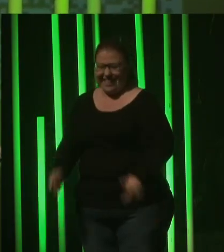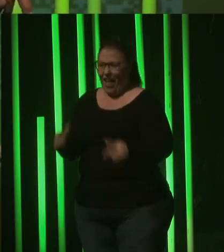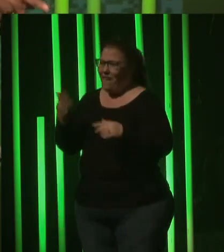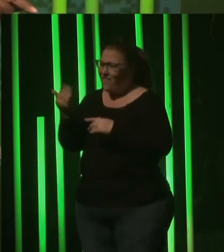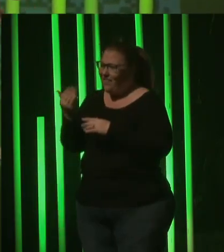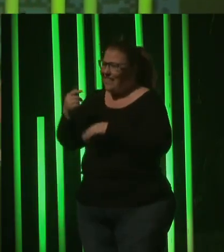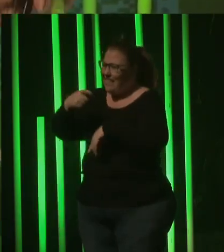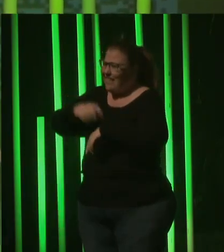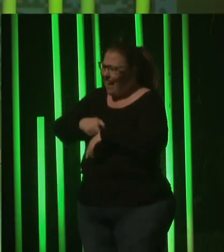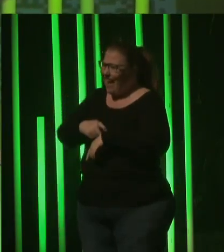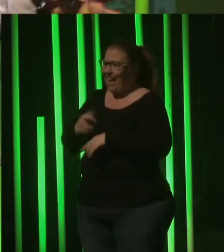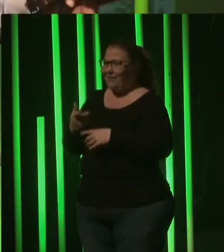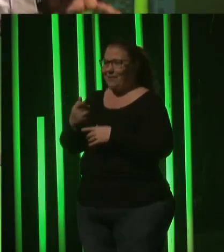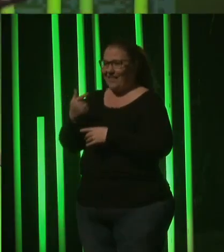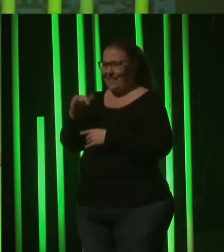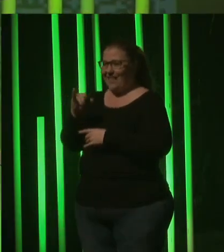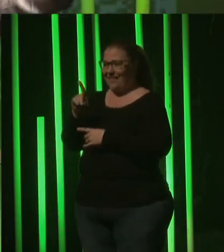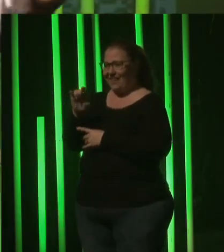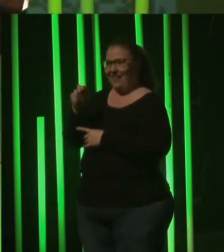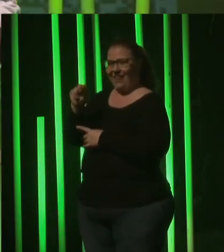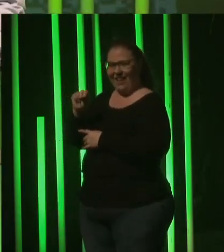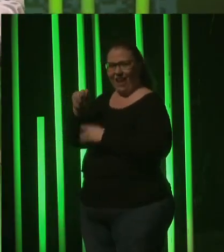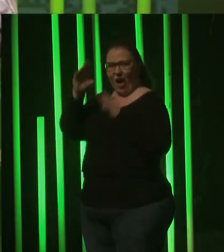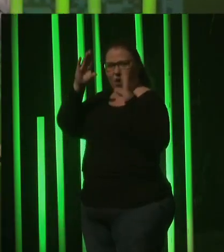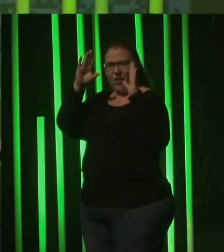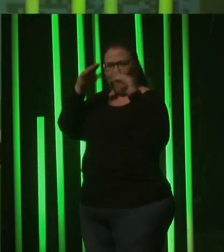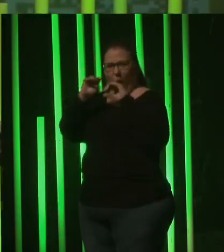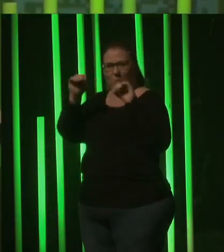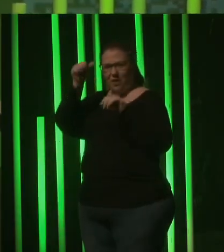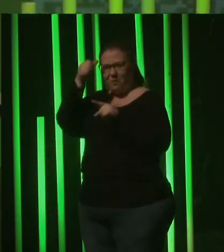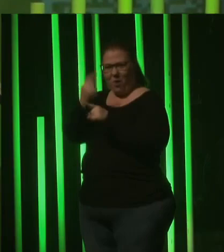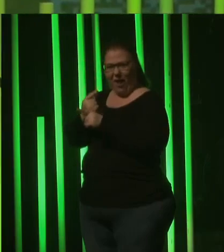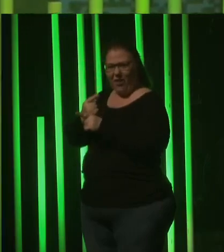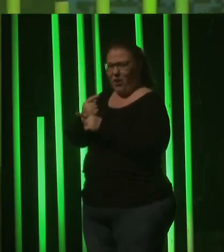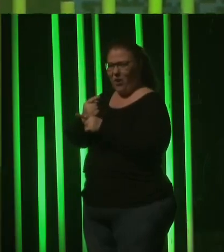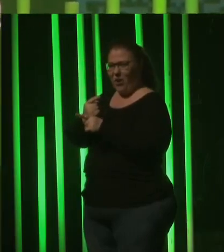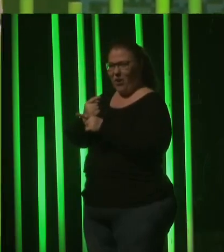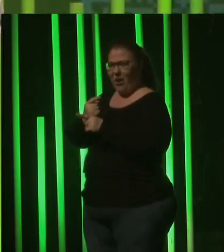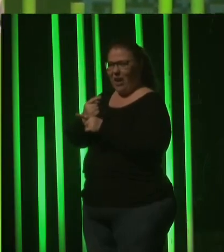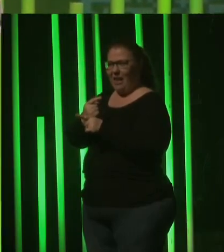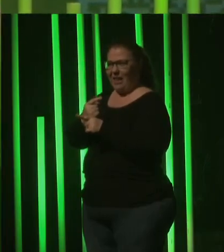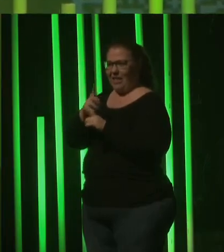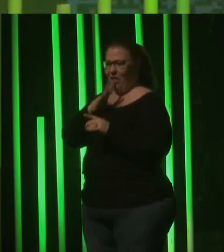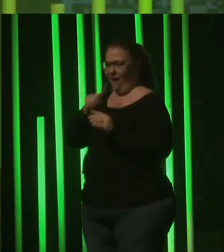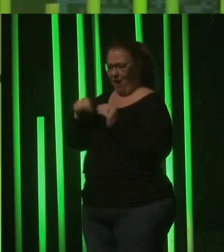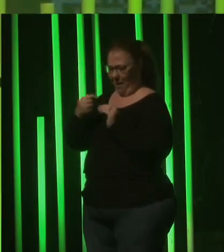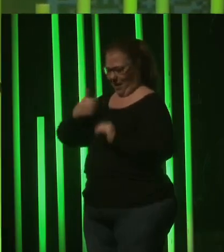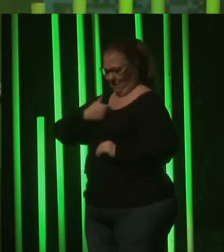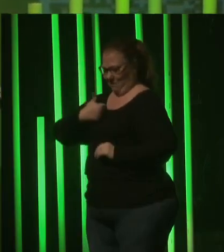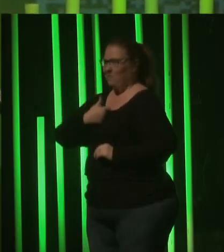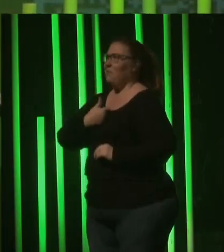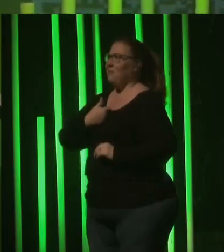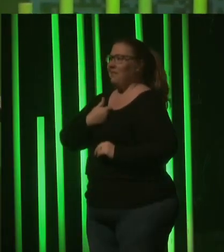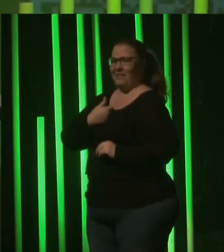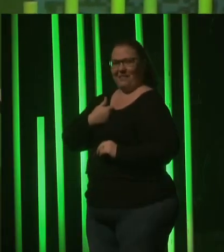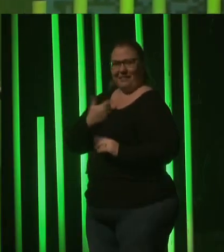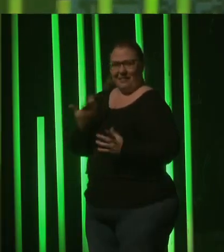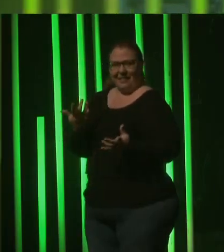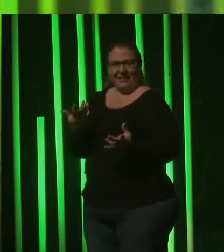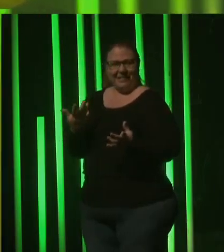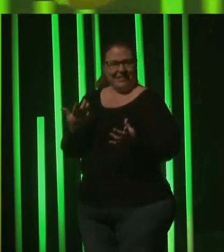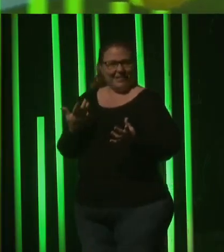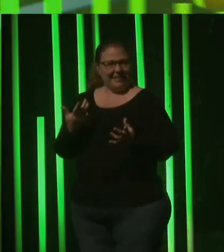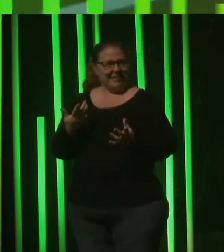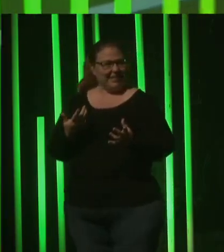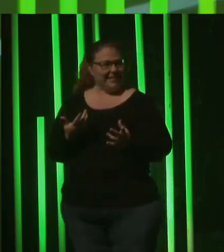15 times Gideon, this hopeless brother, is pointing back to himself. Now, can I just show you real quick what